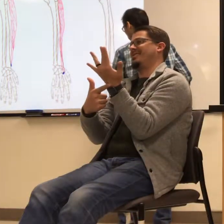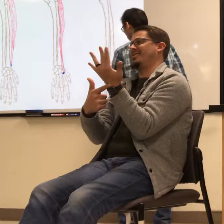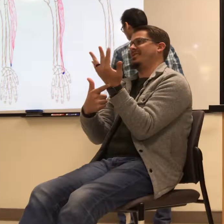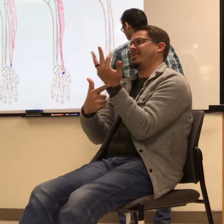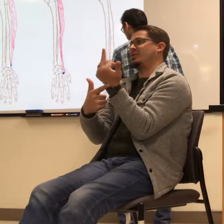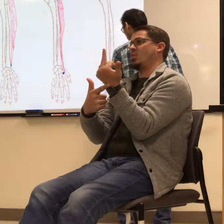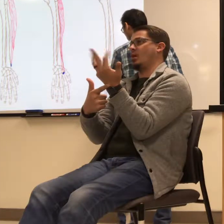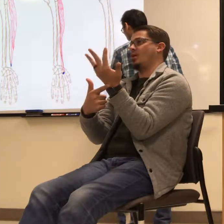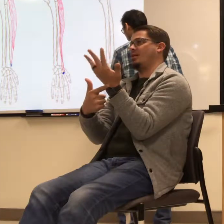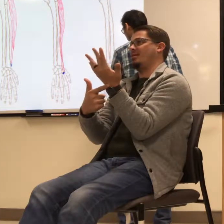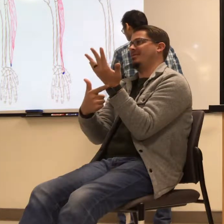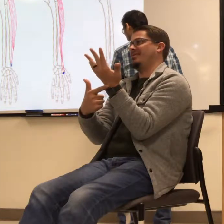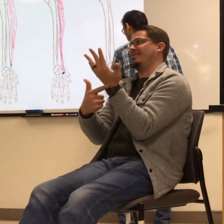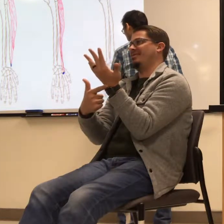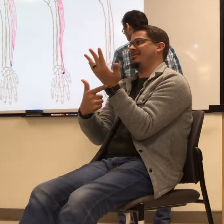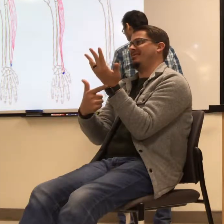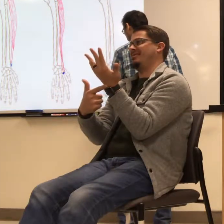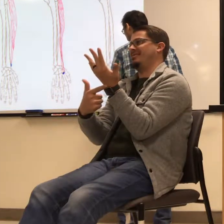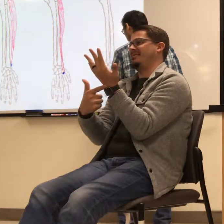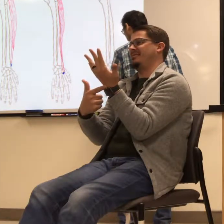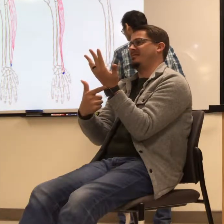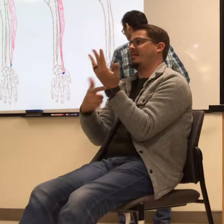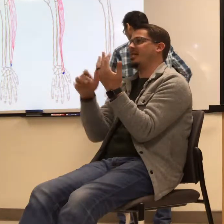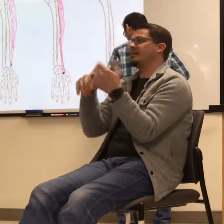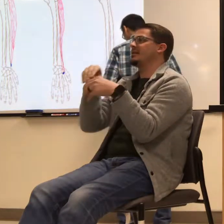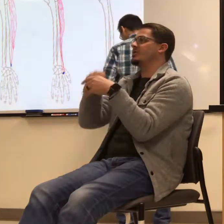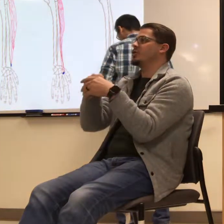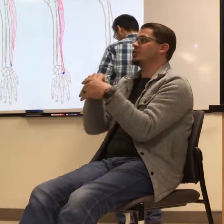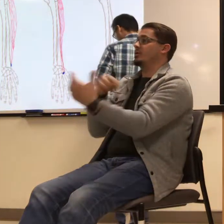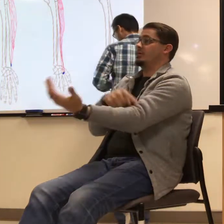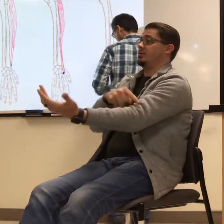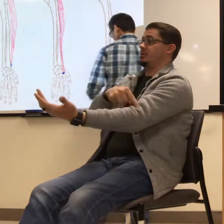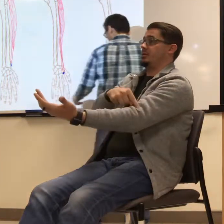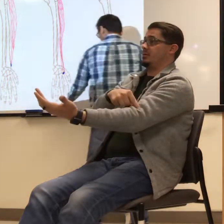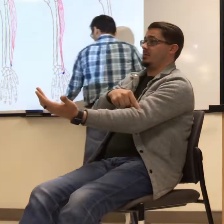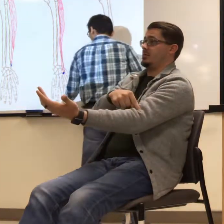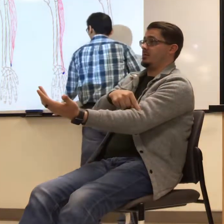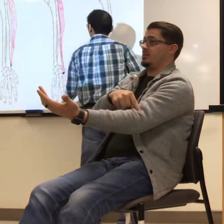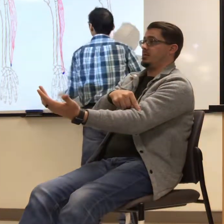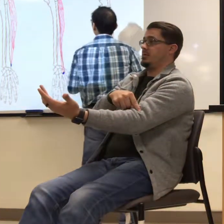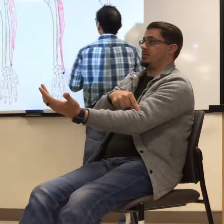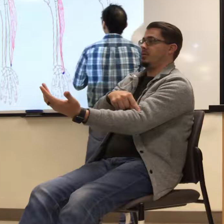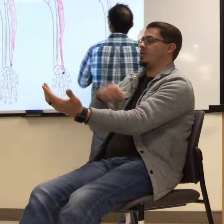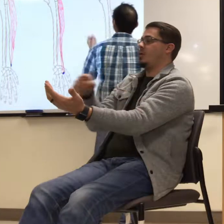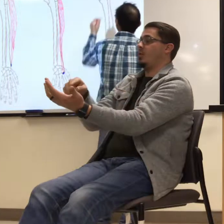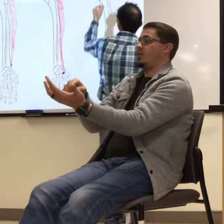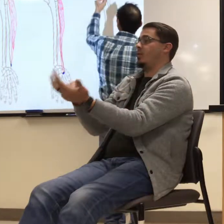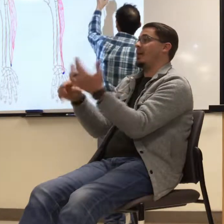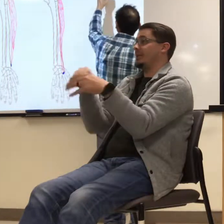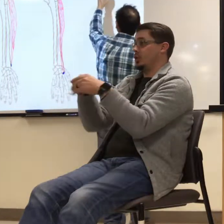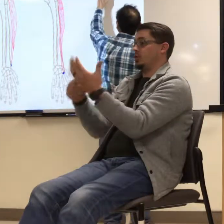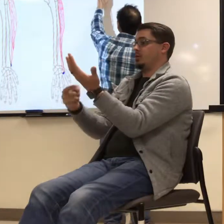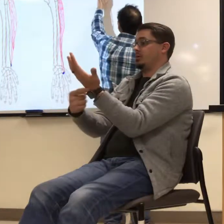So that's the one right next to it, right here. That's the insertion. Did that first. And here's the origin way up here.